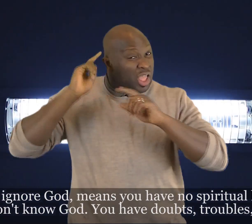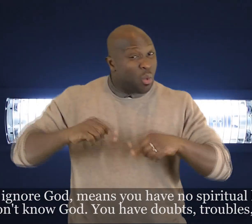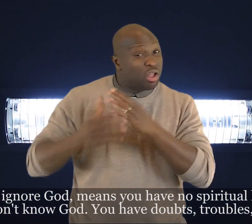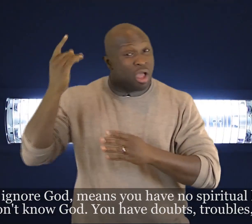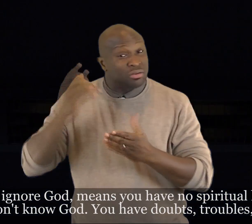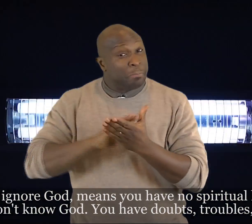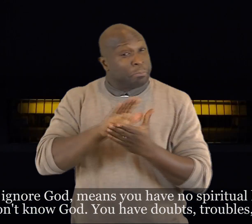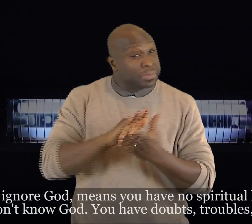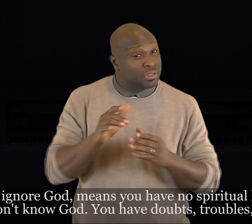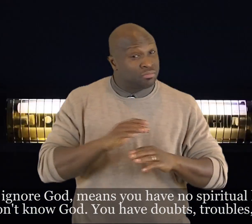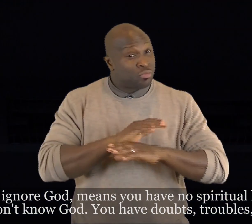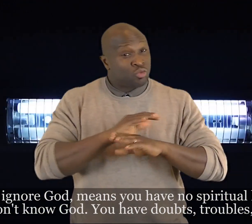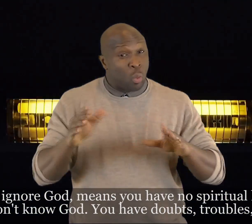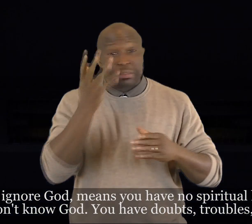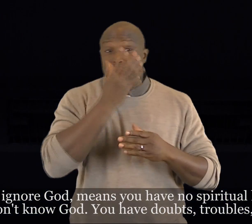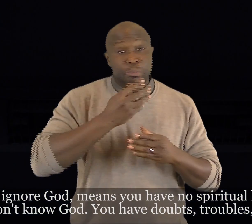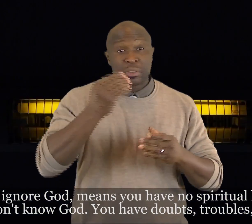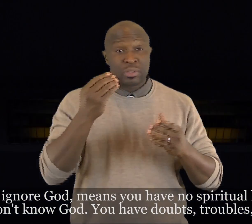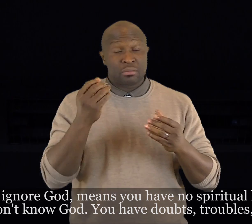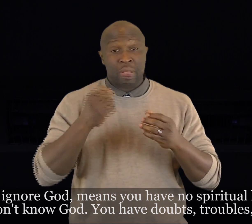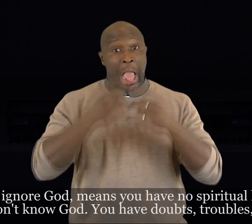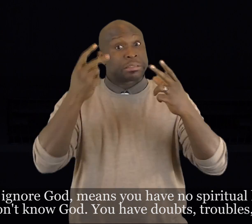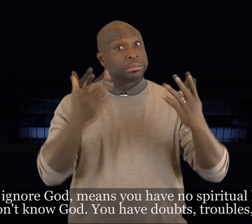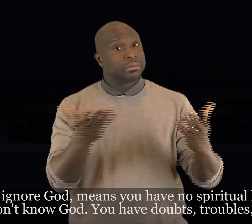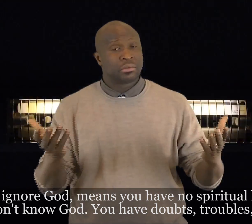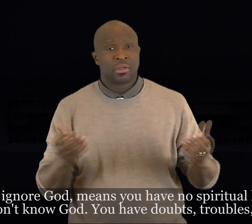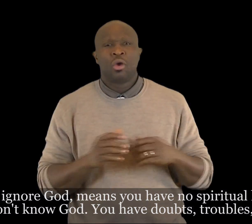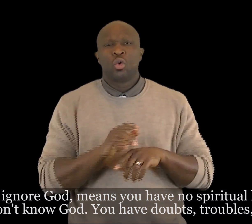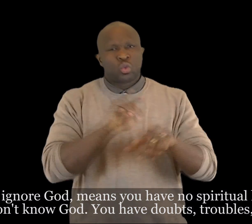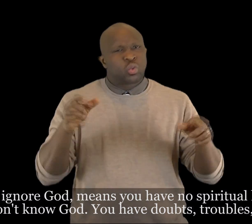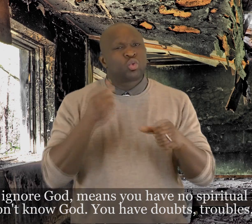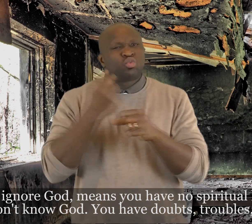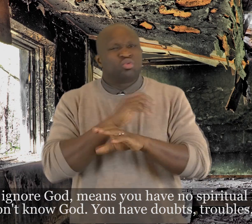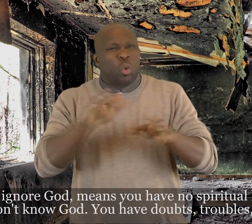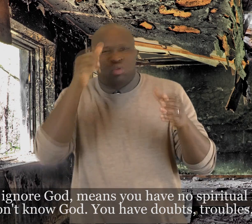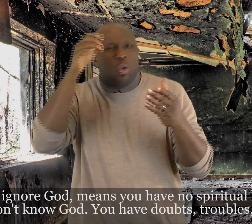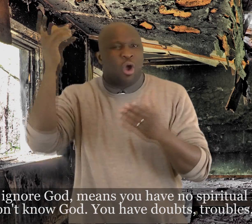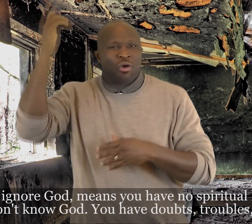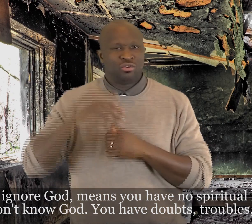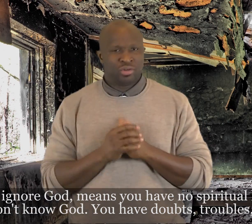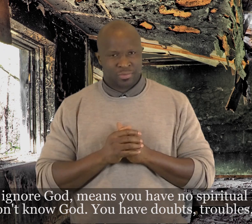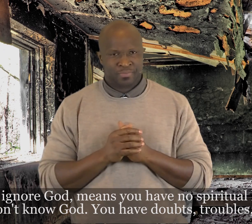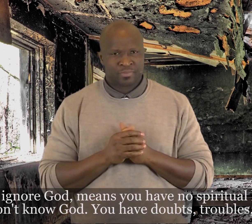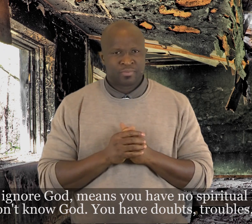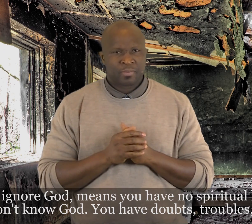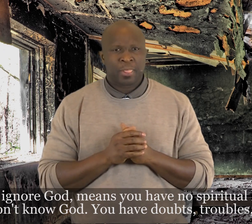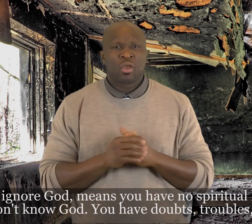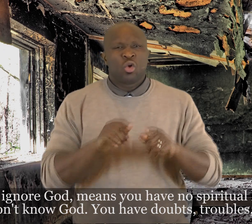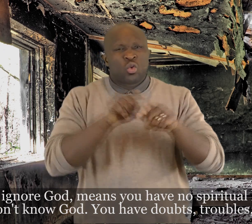You're not paying bills. The electricity is cut off. You've become a complete atheist. All spiritual light has